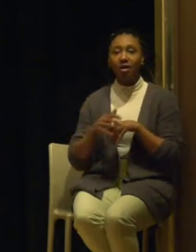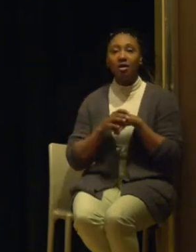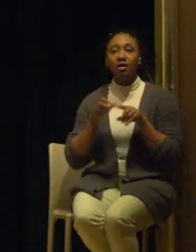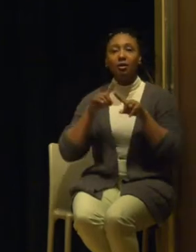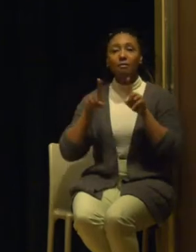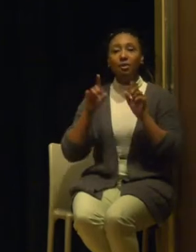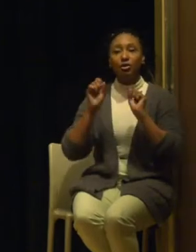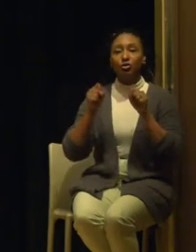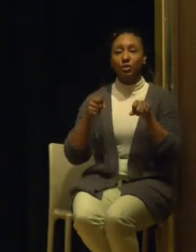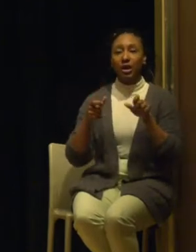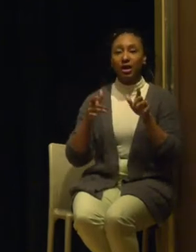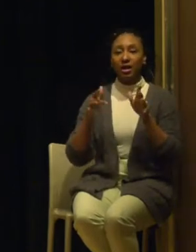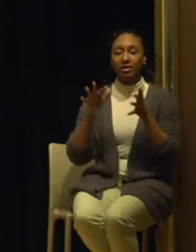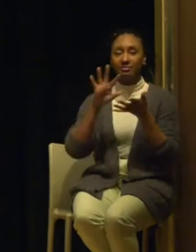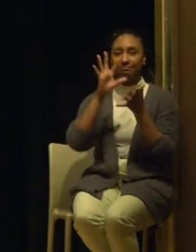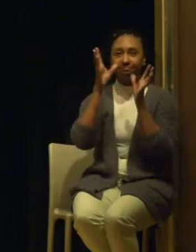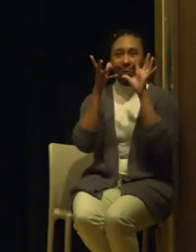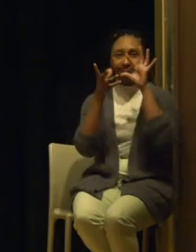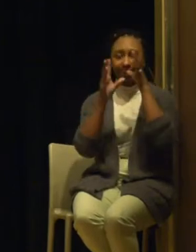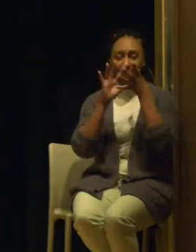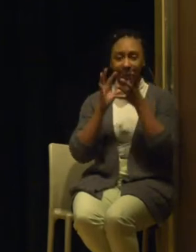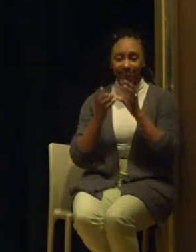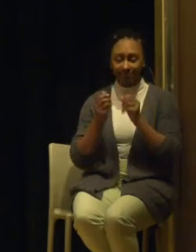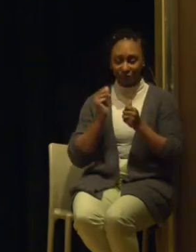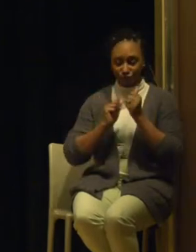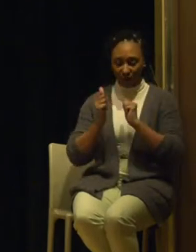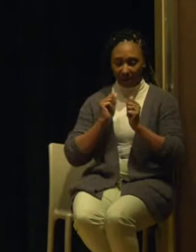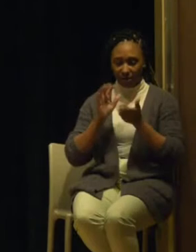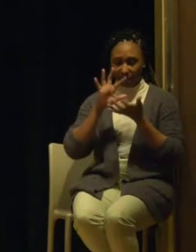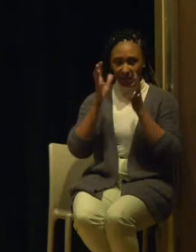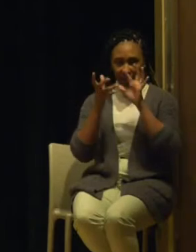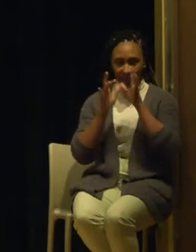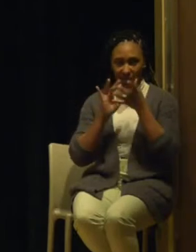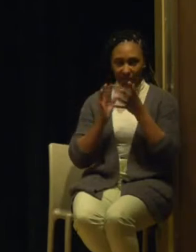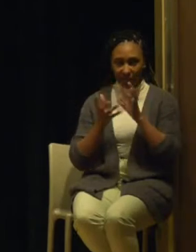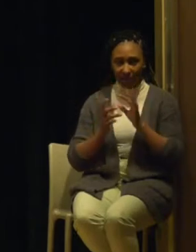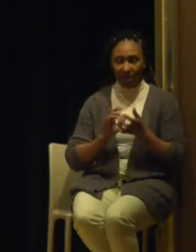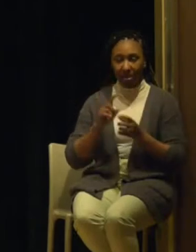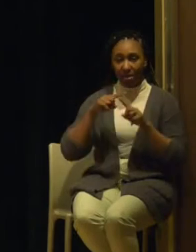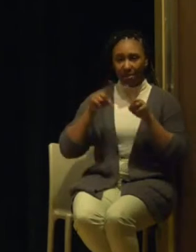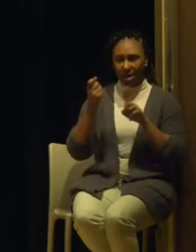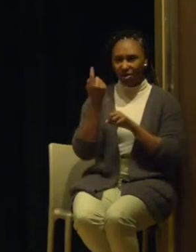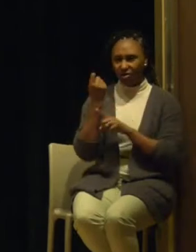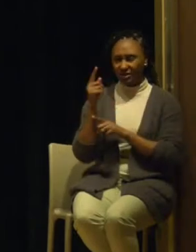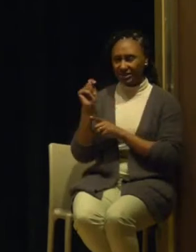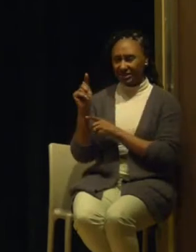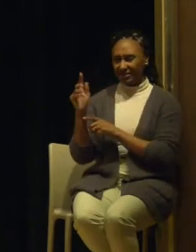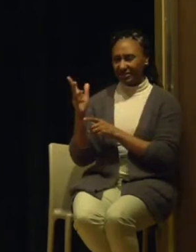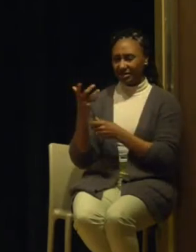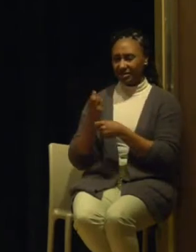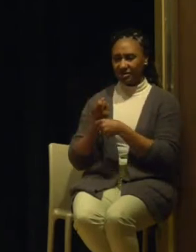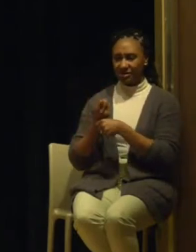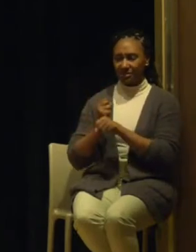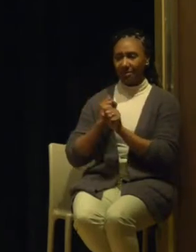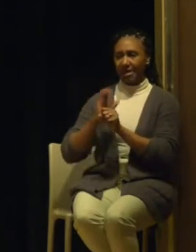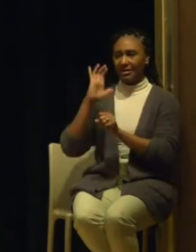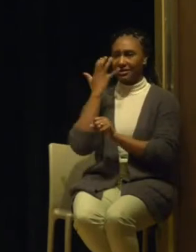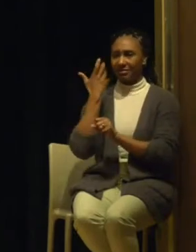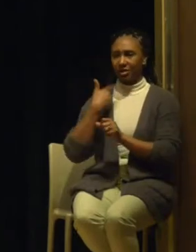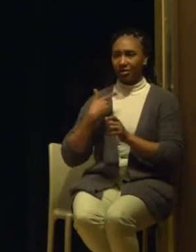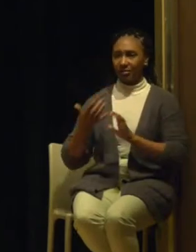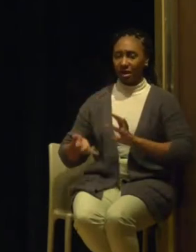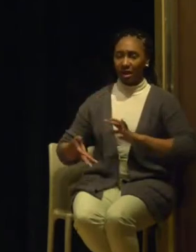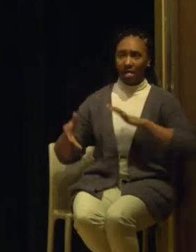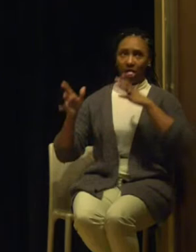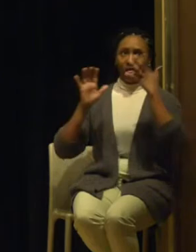mold the drama. Yes. You know, on reality shows, you have to be outrageous to get a laugh or to create